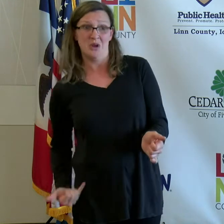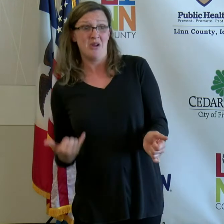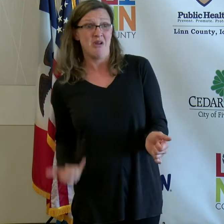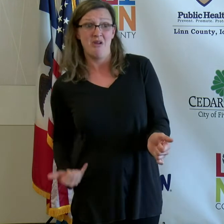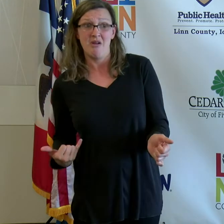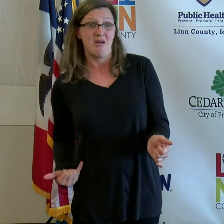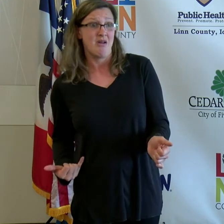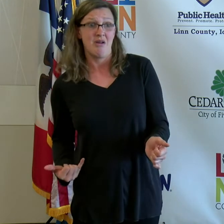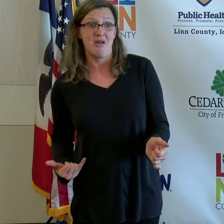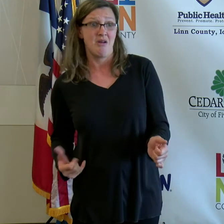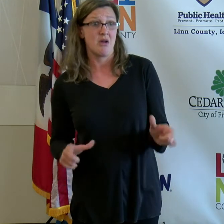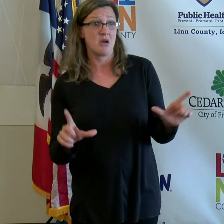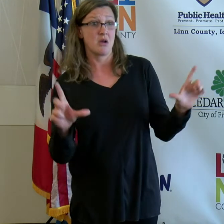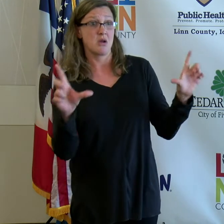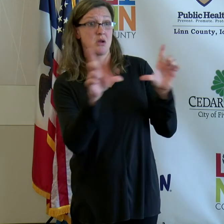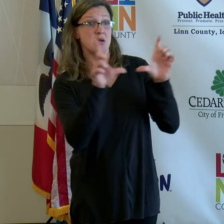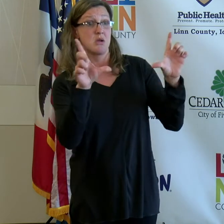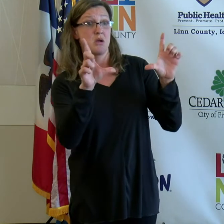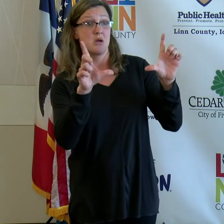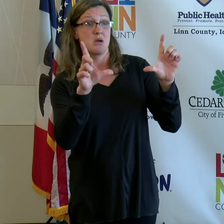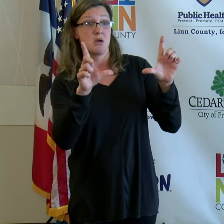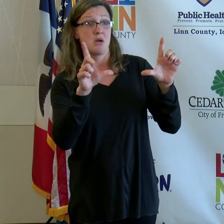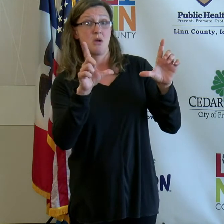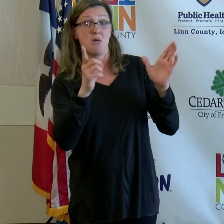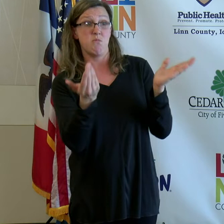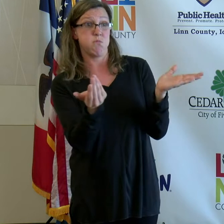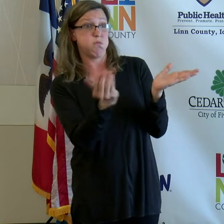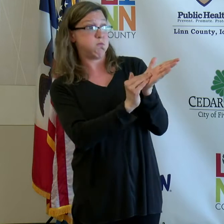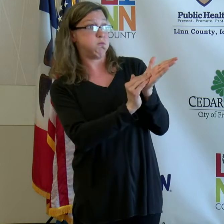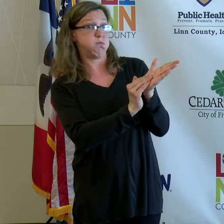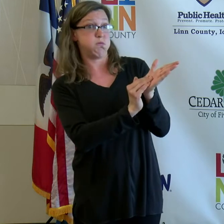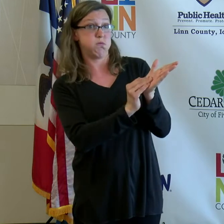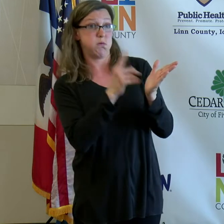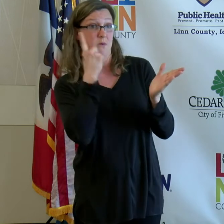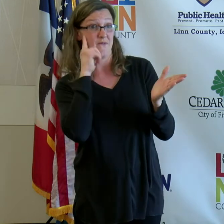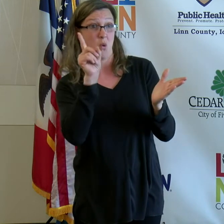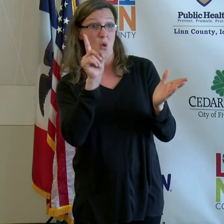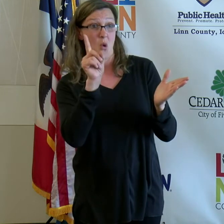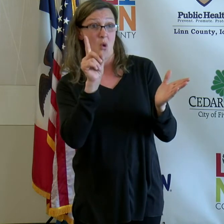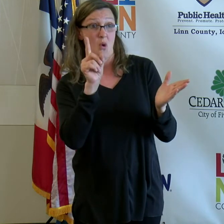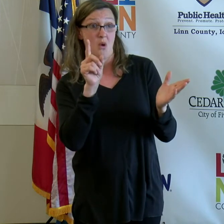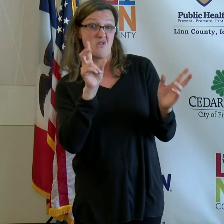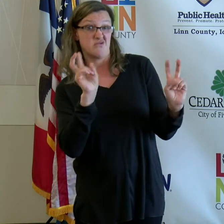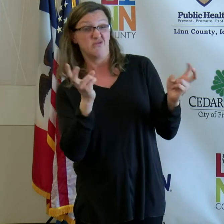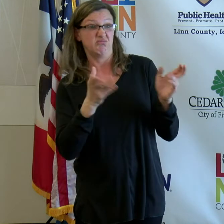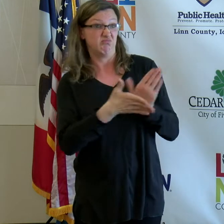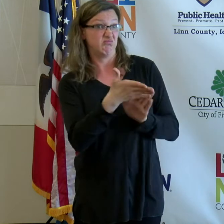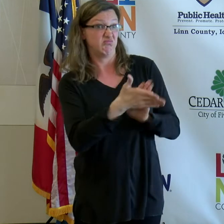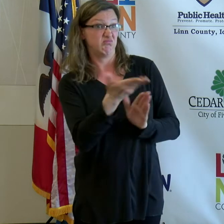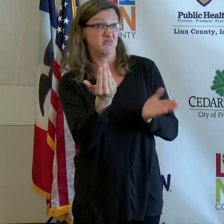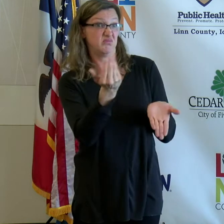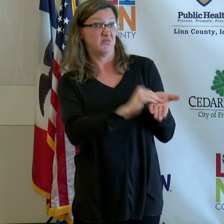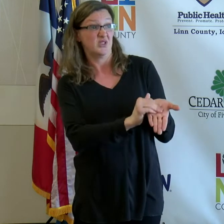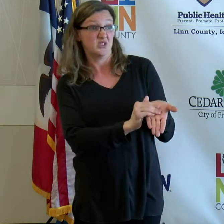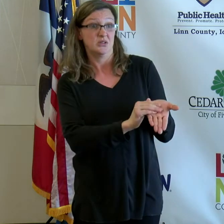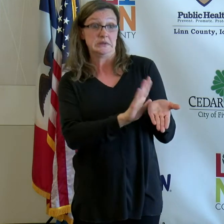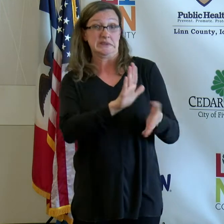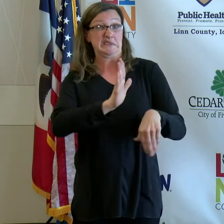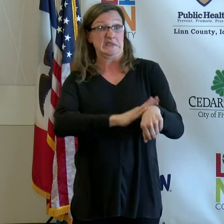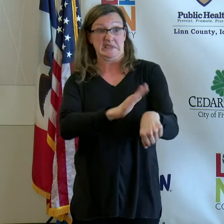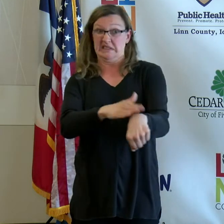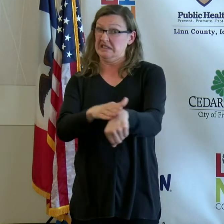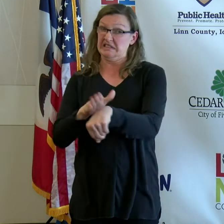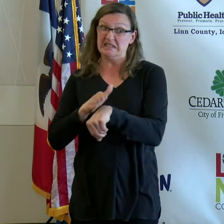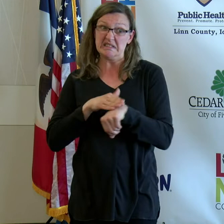that will play a really important role in my decision whether or not to support that renewal. So please continue to do the right thing.